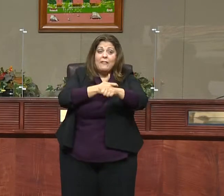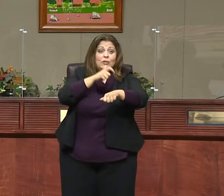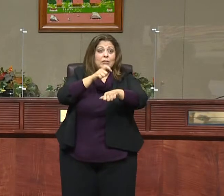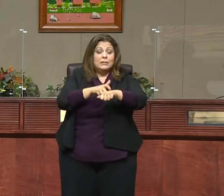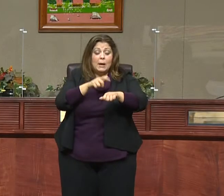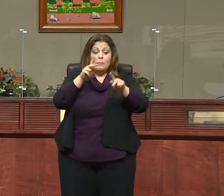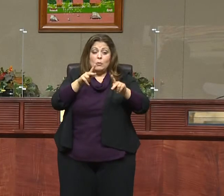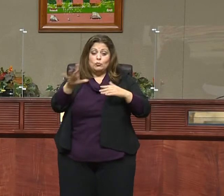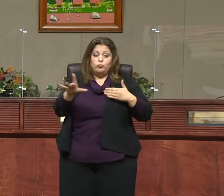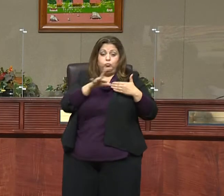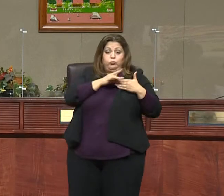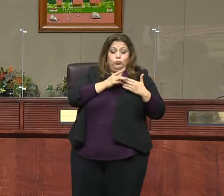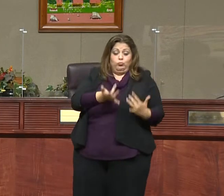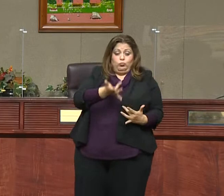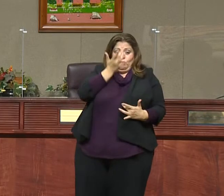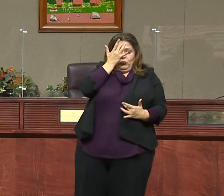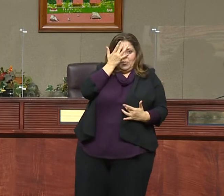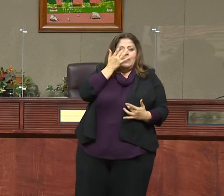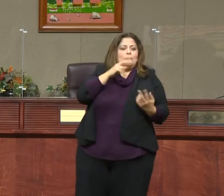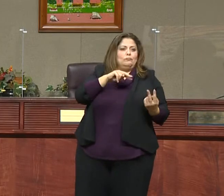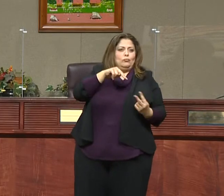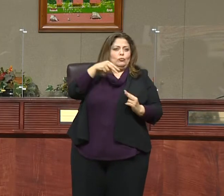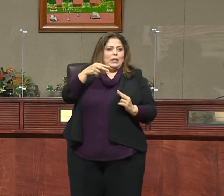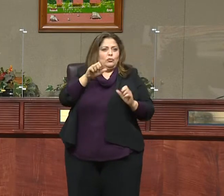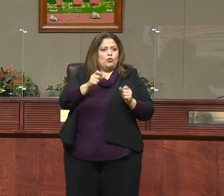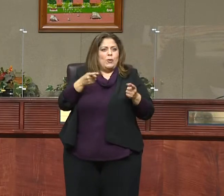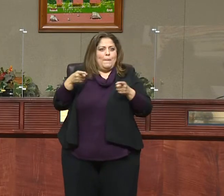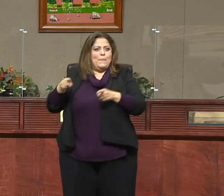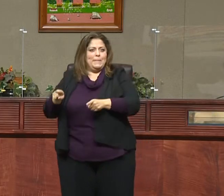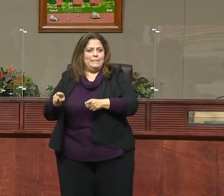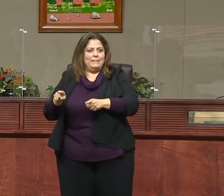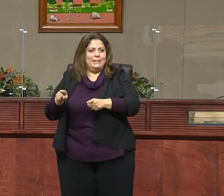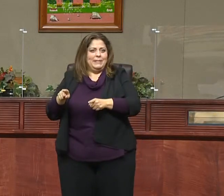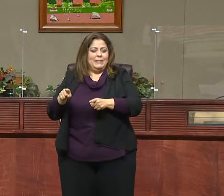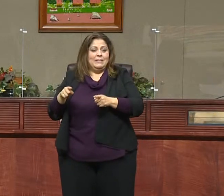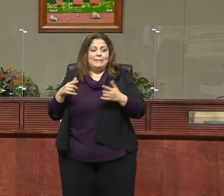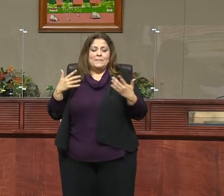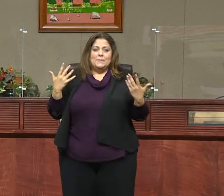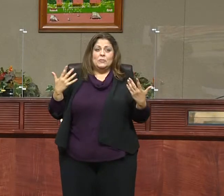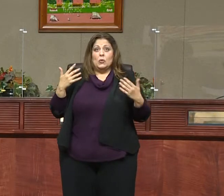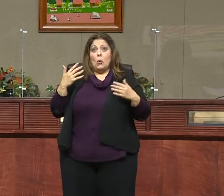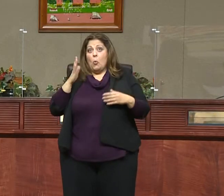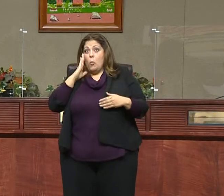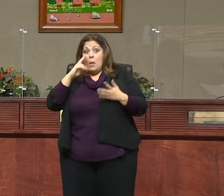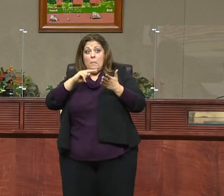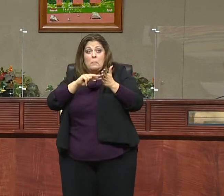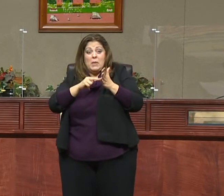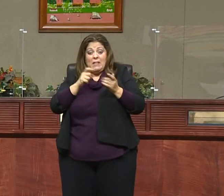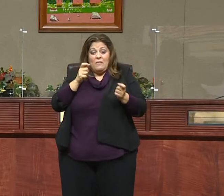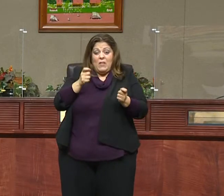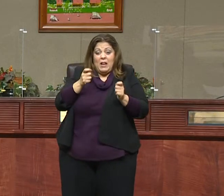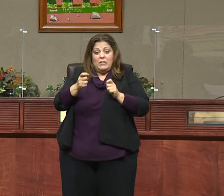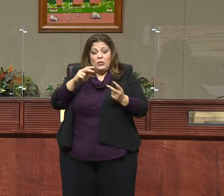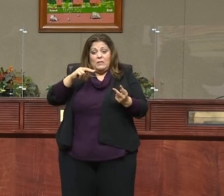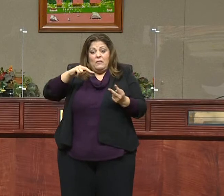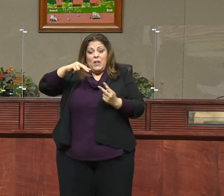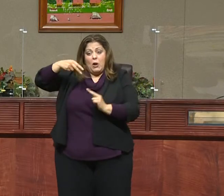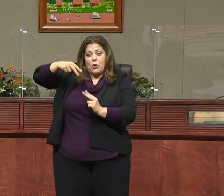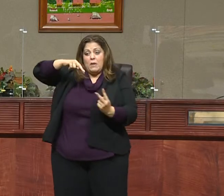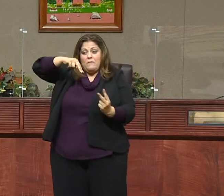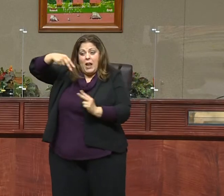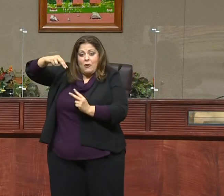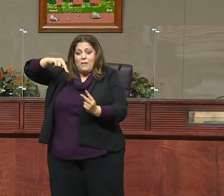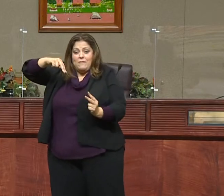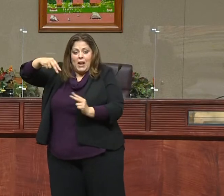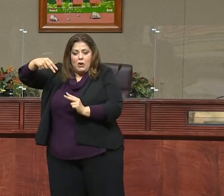perhaps and likely further down the road, we don't know how far down the road that is there may be a point where the vaccines are